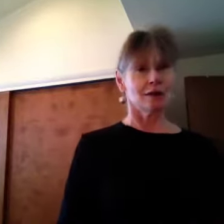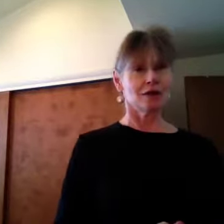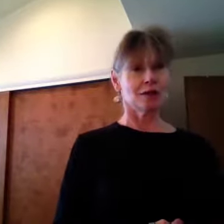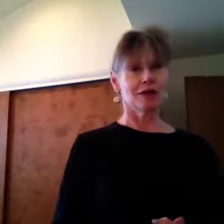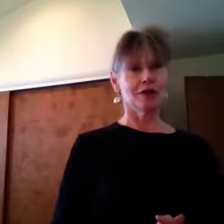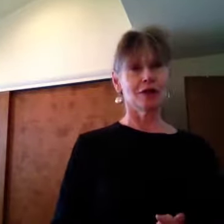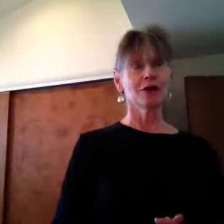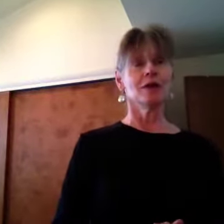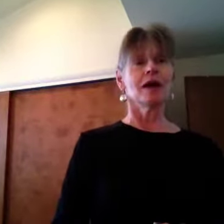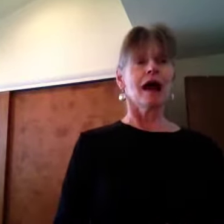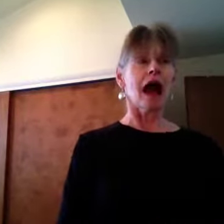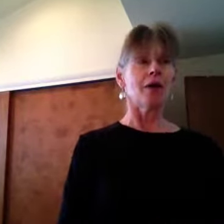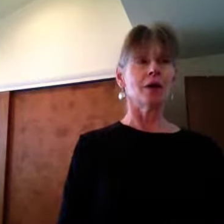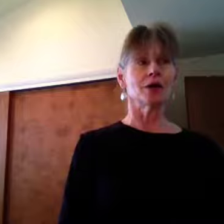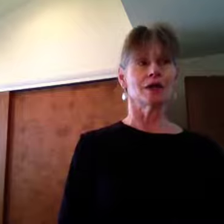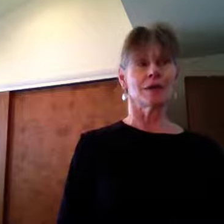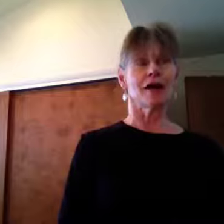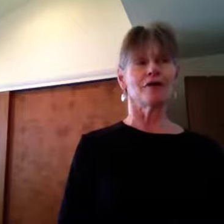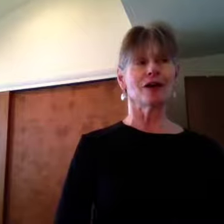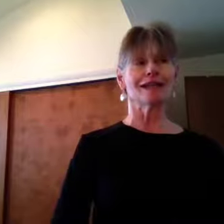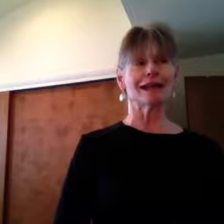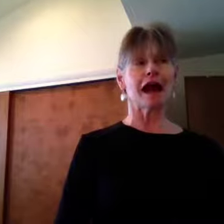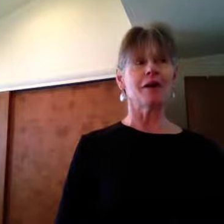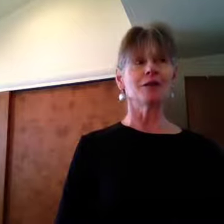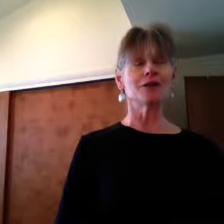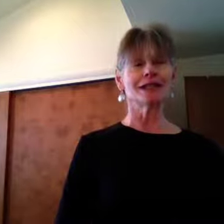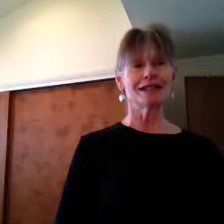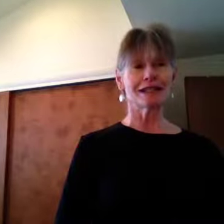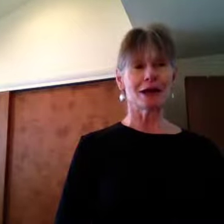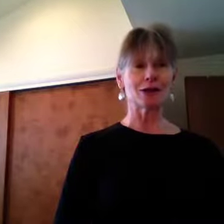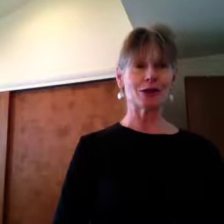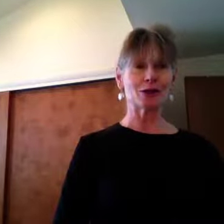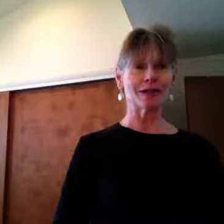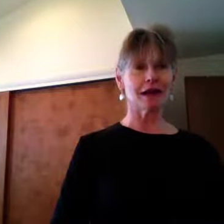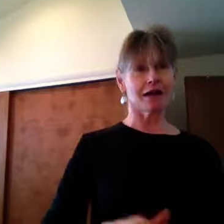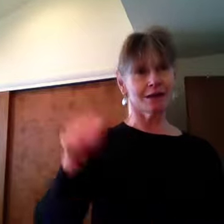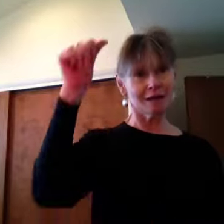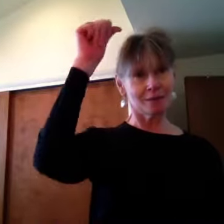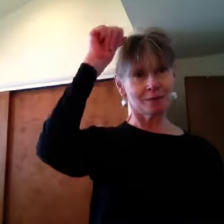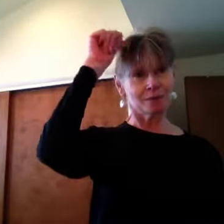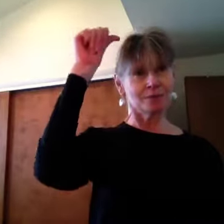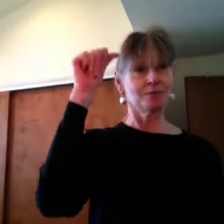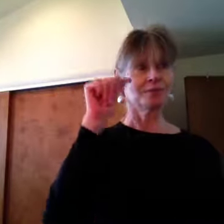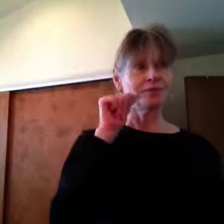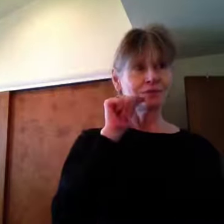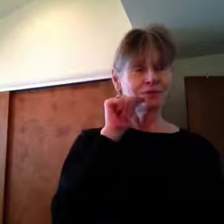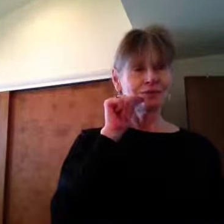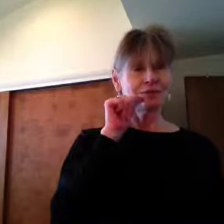to review, I won't use my voice. I will just show you the signs.